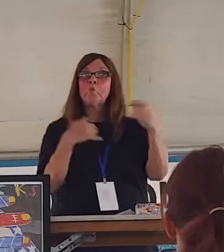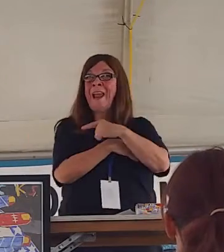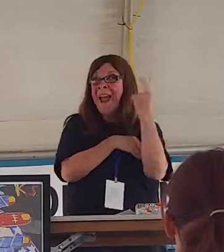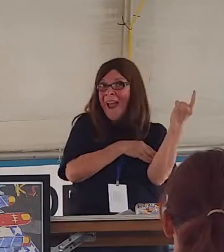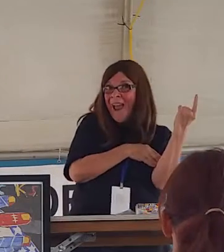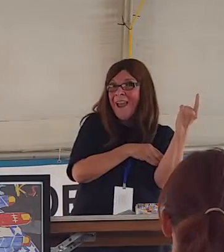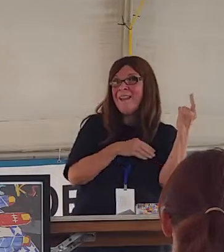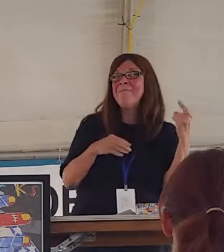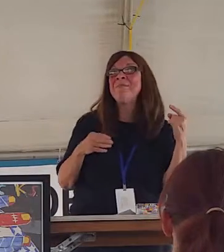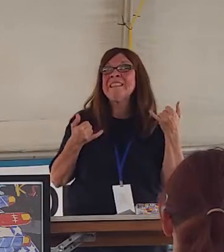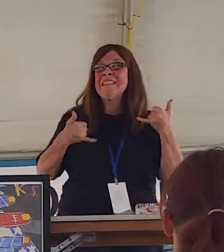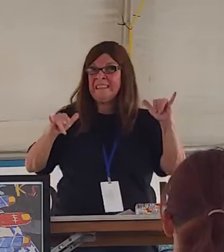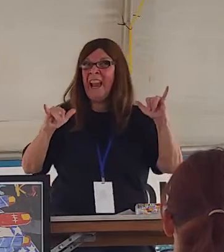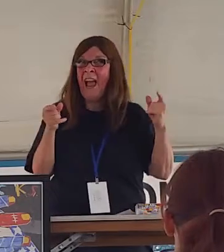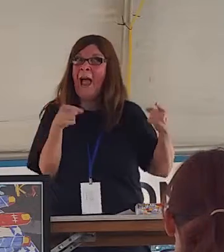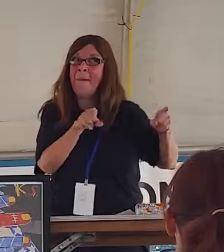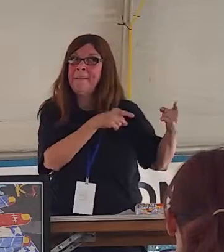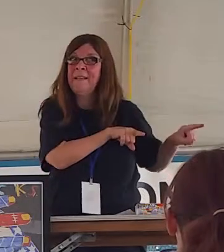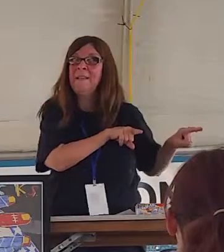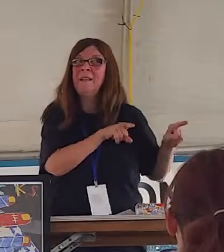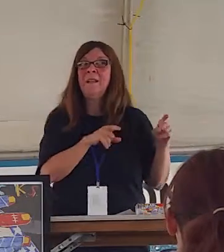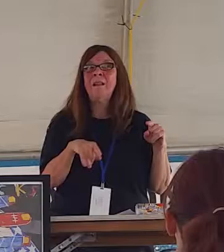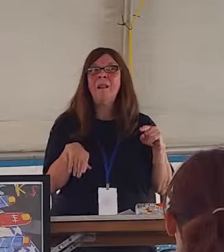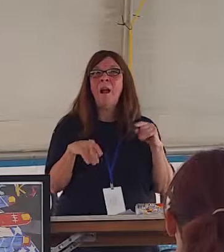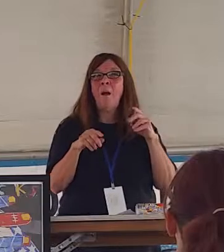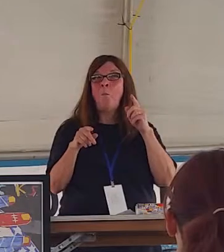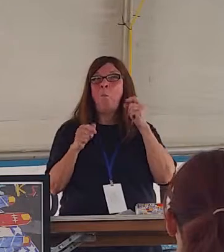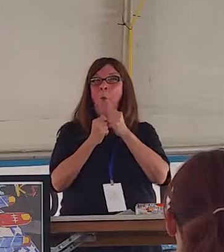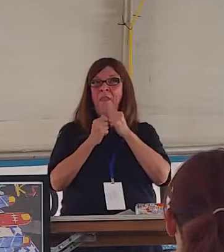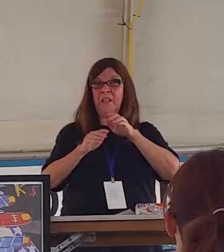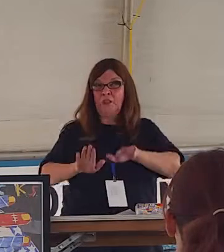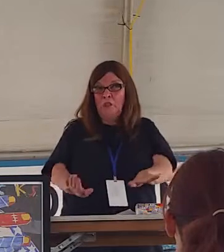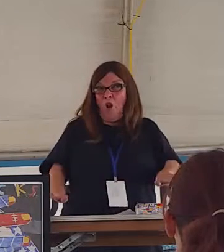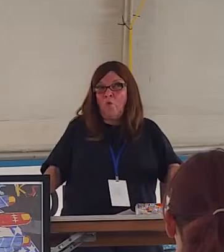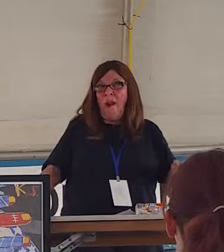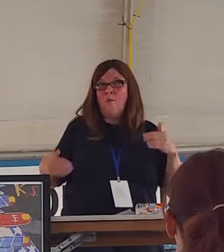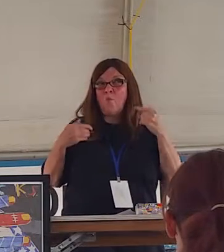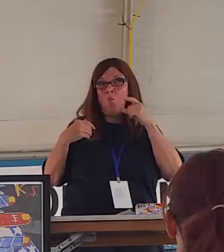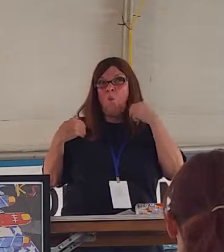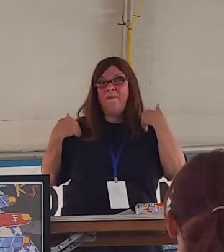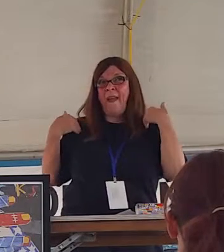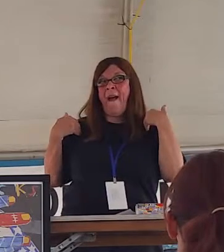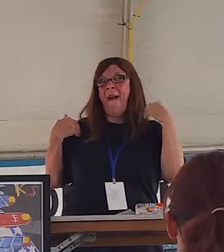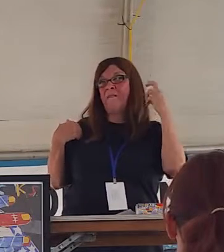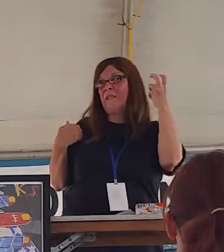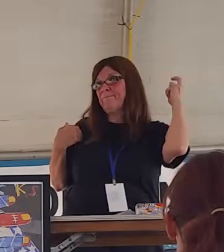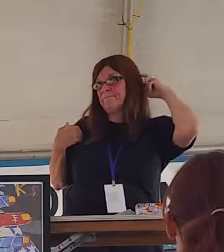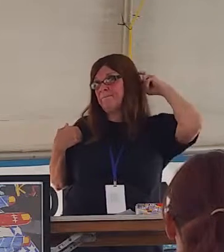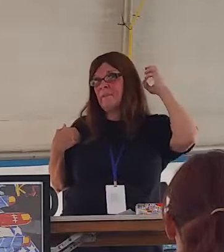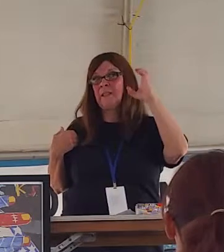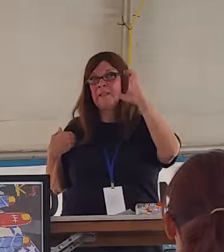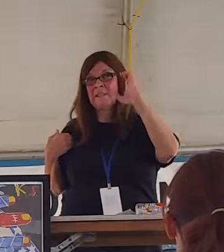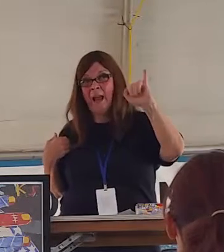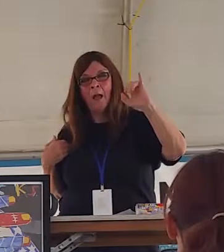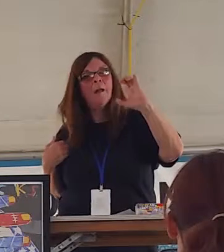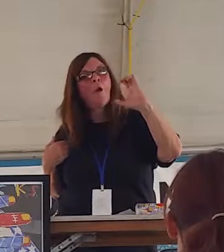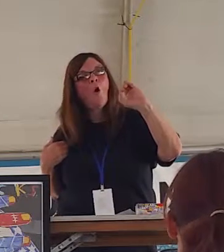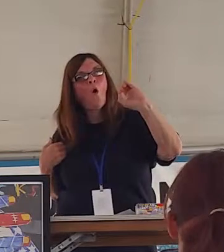category. Now today, this still happens with children. They might have a